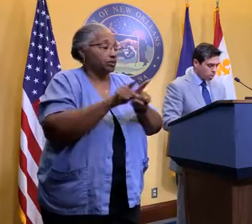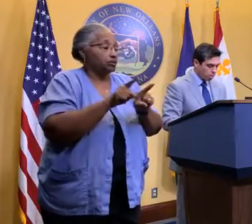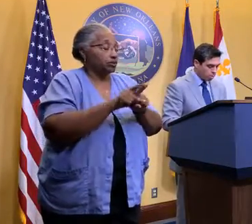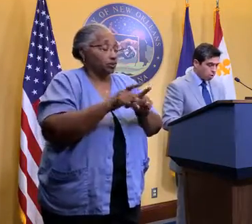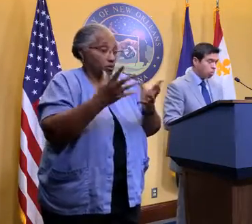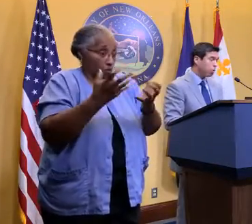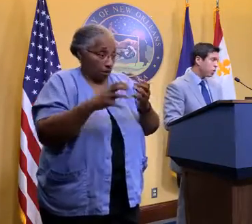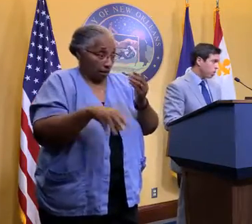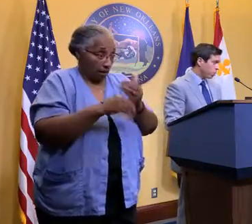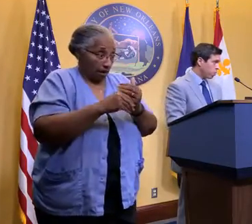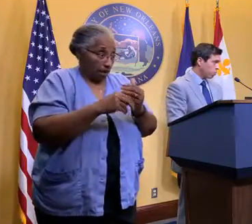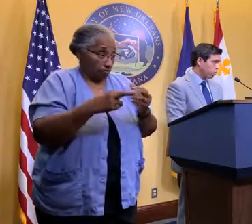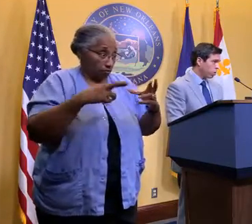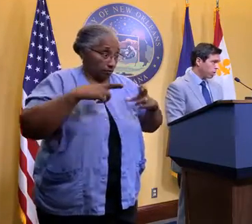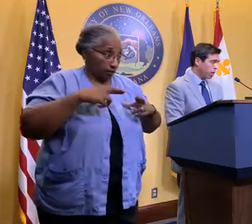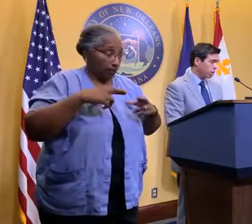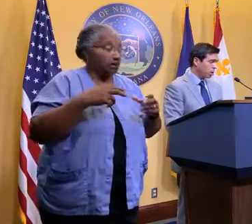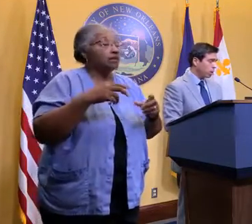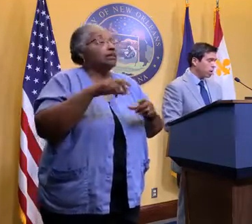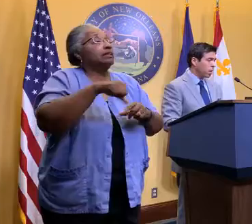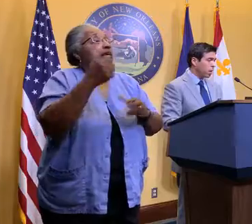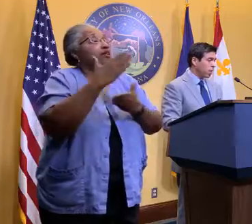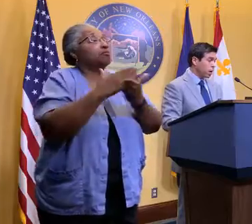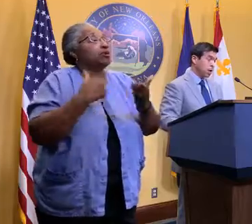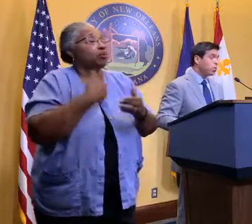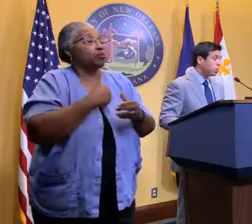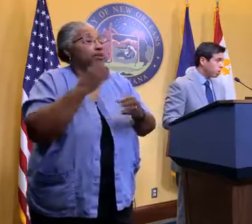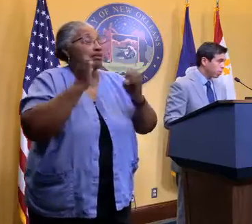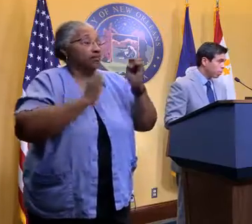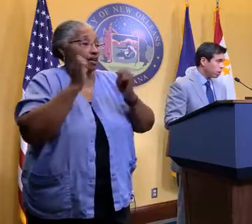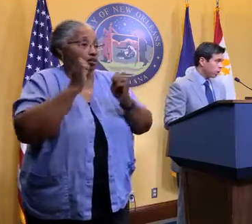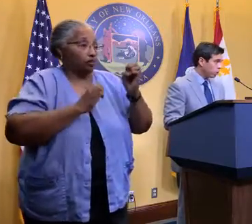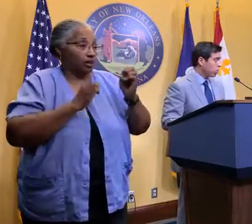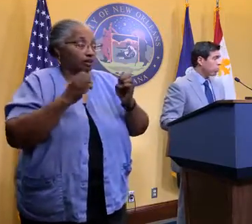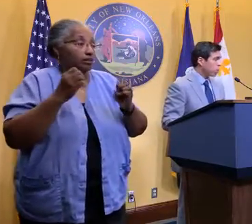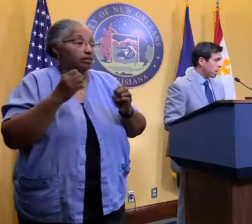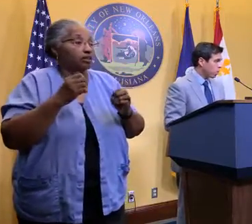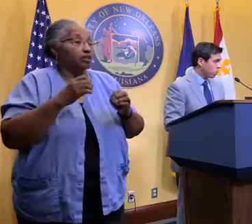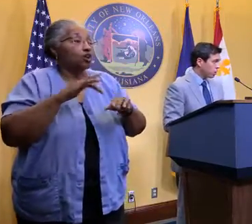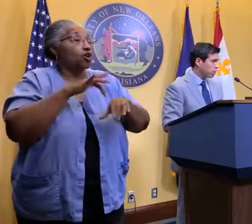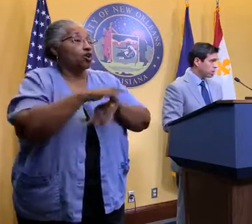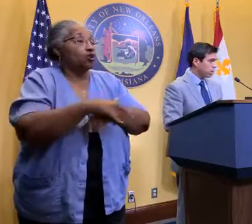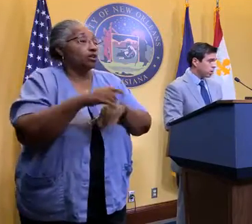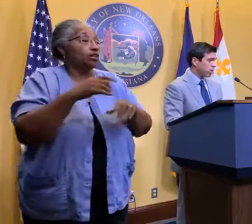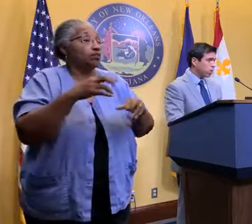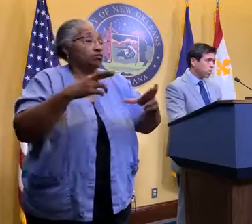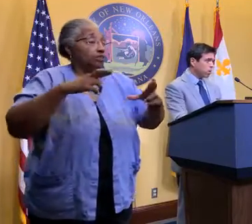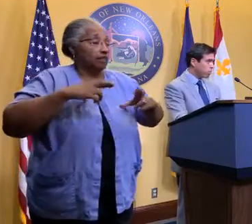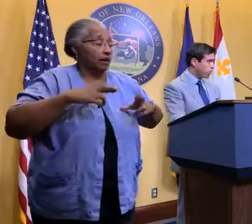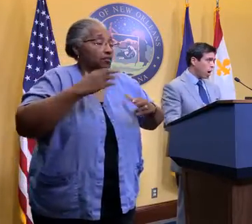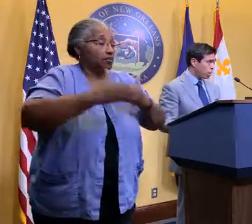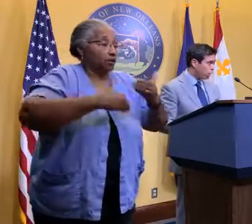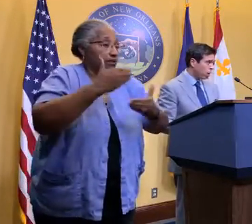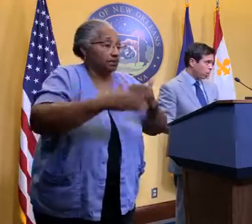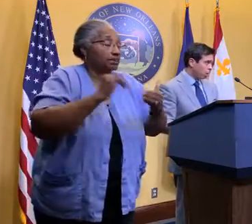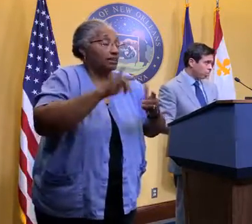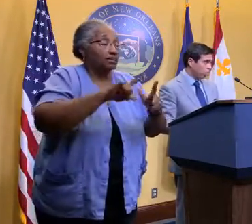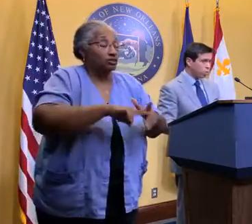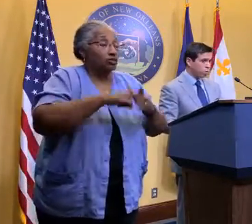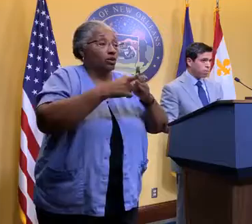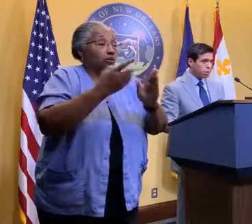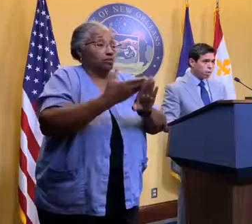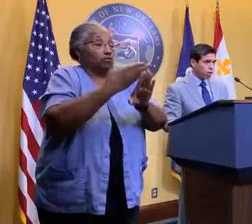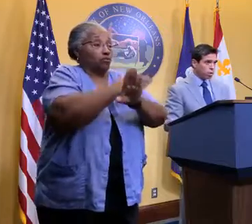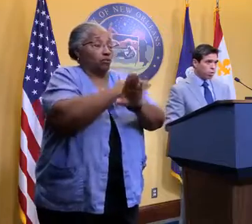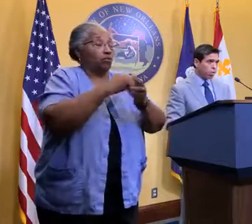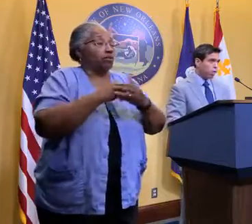right, thank you, Mayor. The other piece that we're really evaluating and implementing, frankly, is the early retirement process. Now, this started even prior.